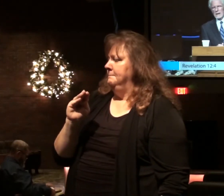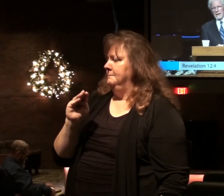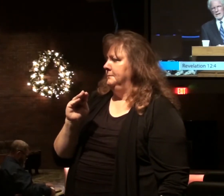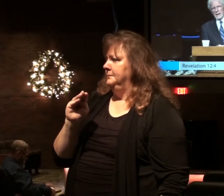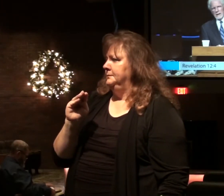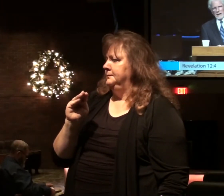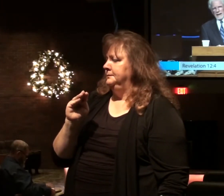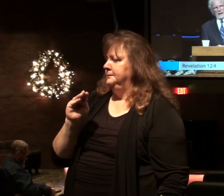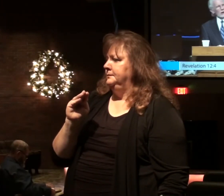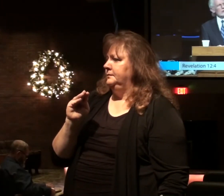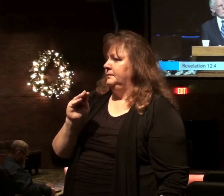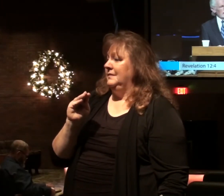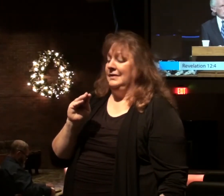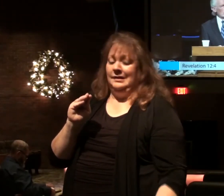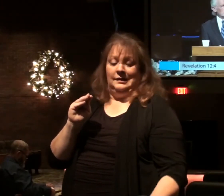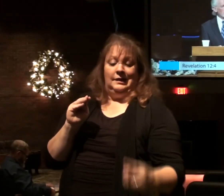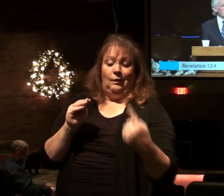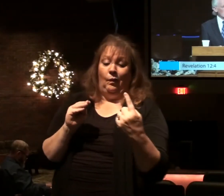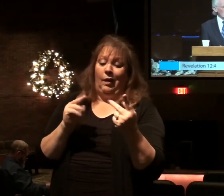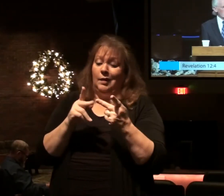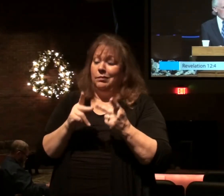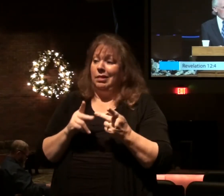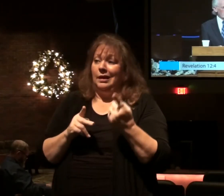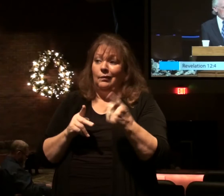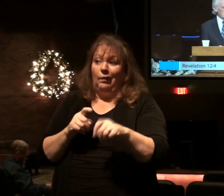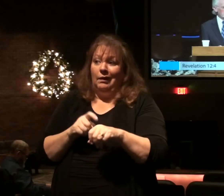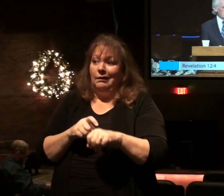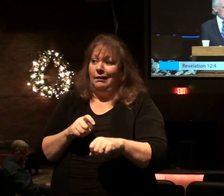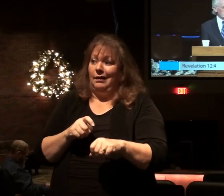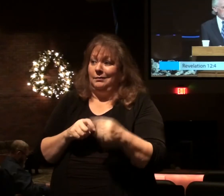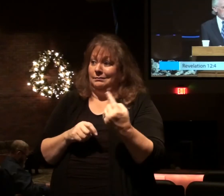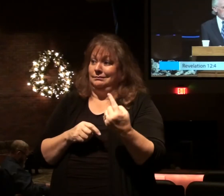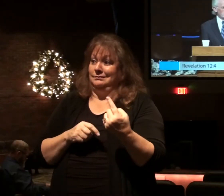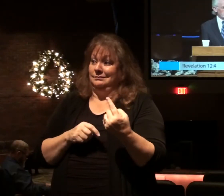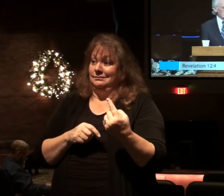study. He can only be in one place at one time.